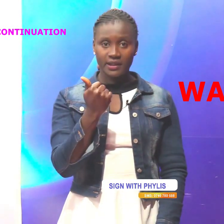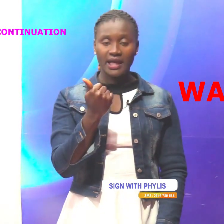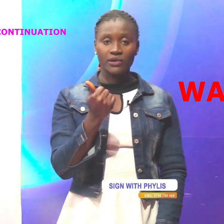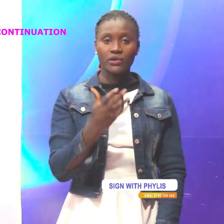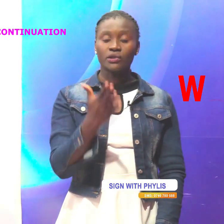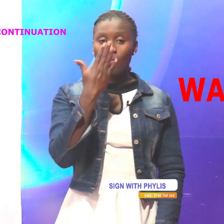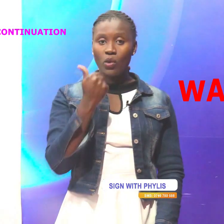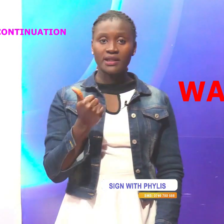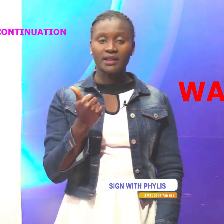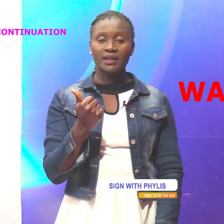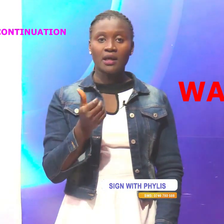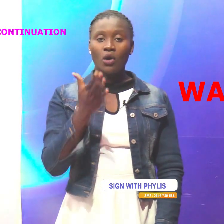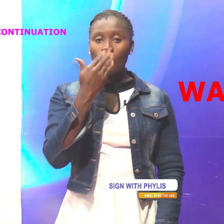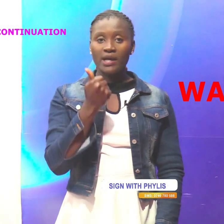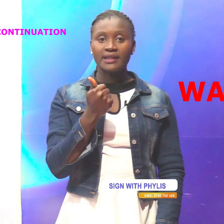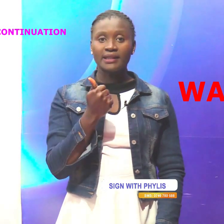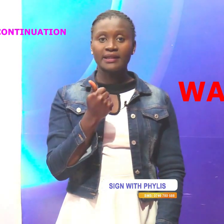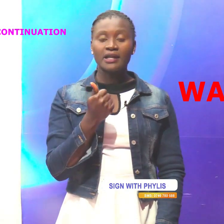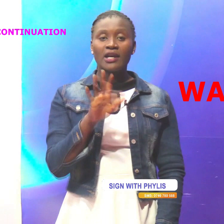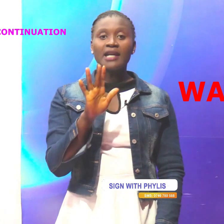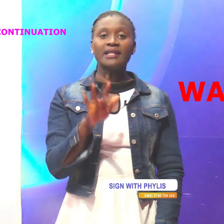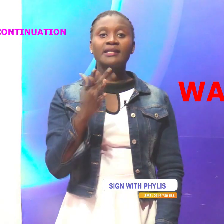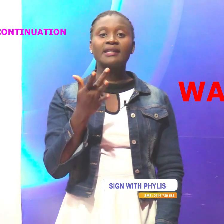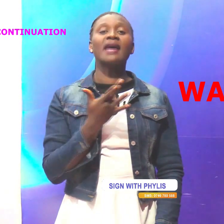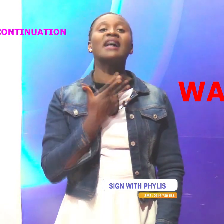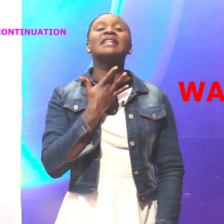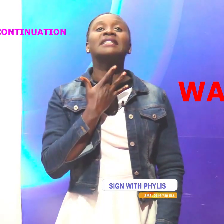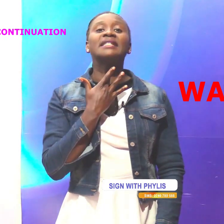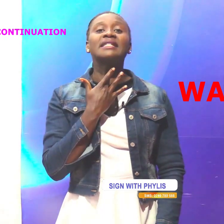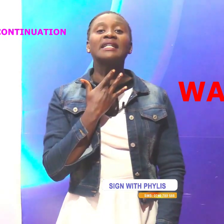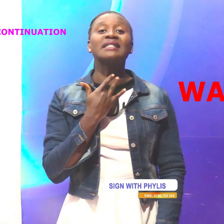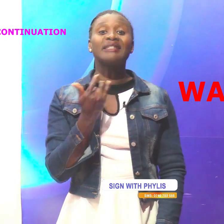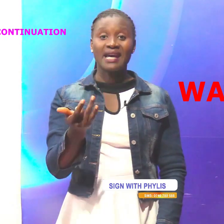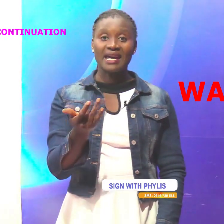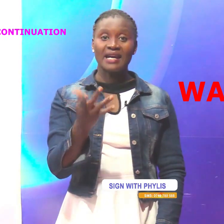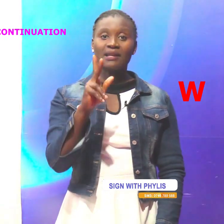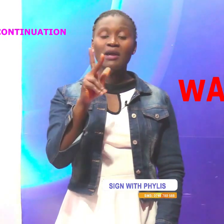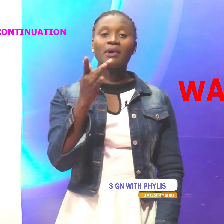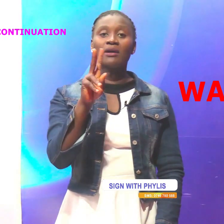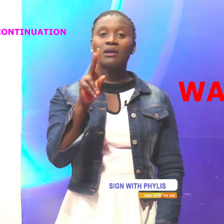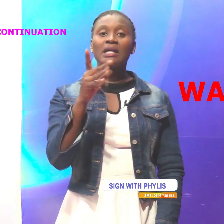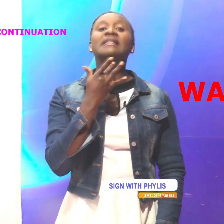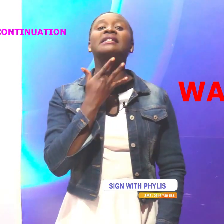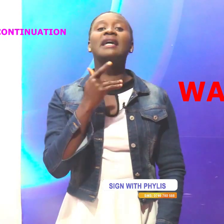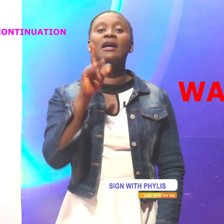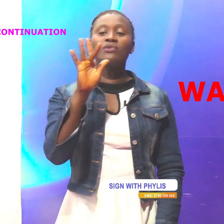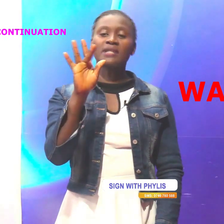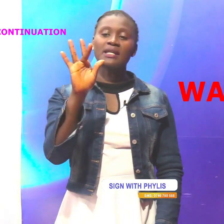this. Want. Want. And desire, this is the desire. Remember? Desire, using